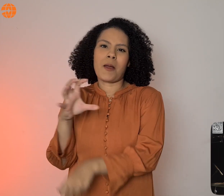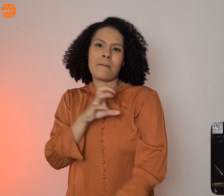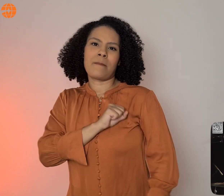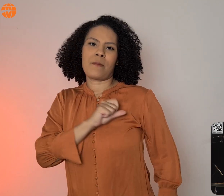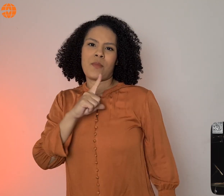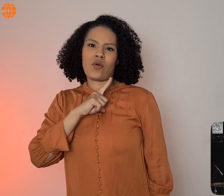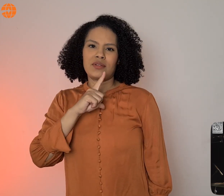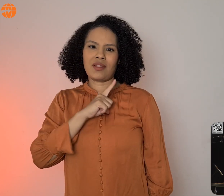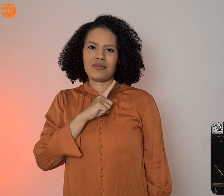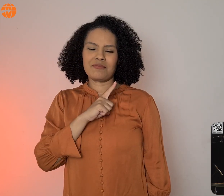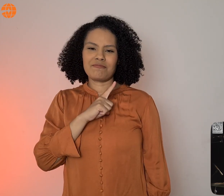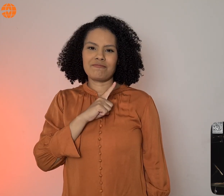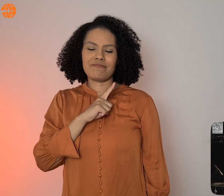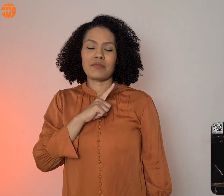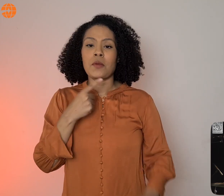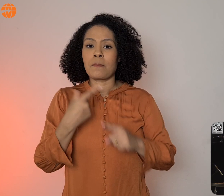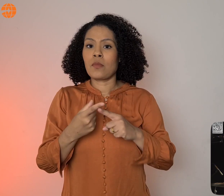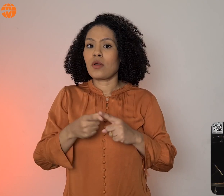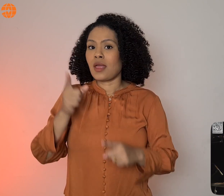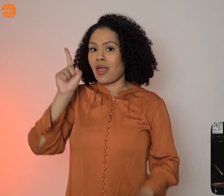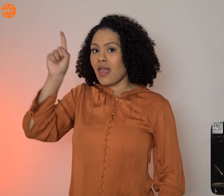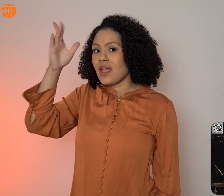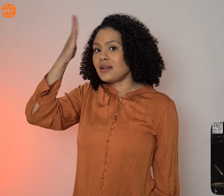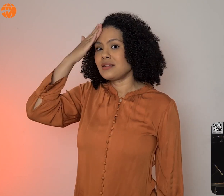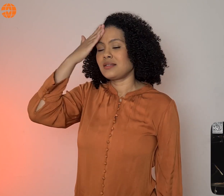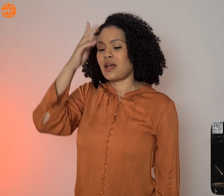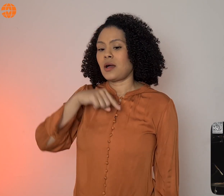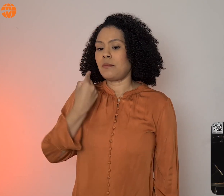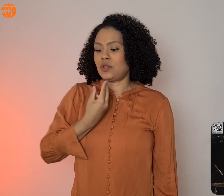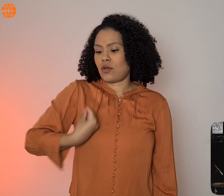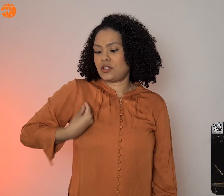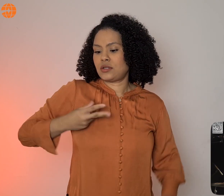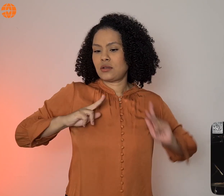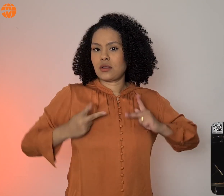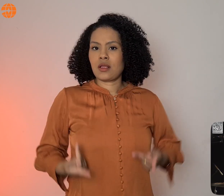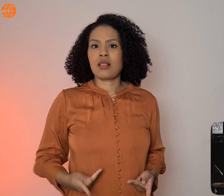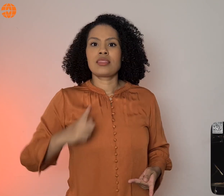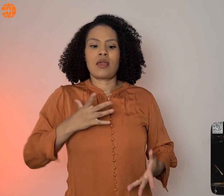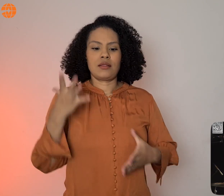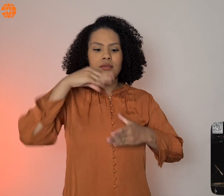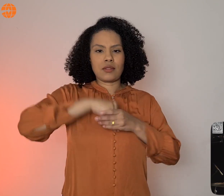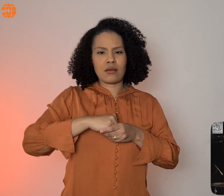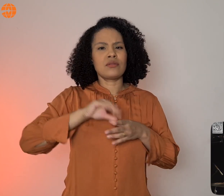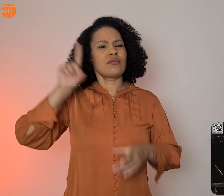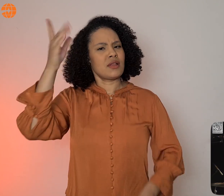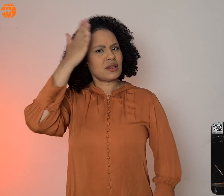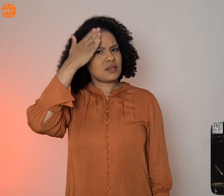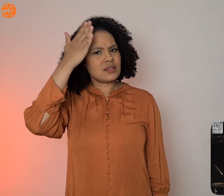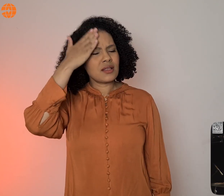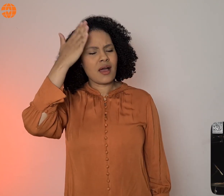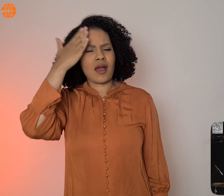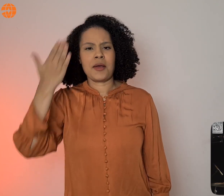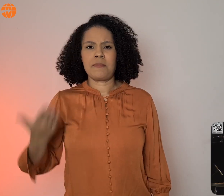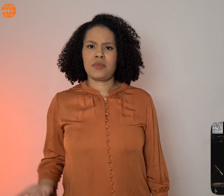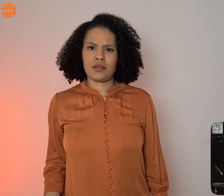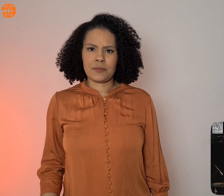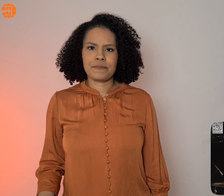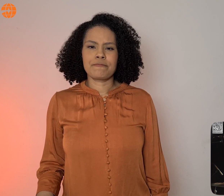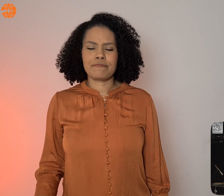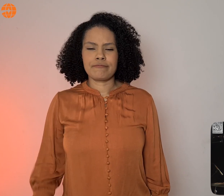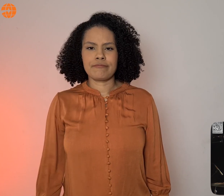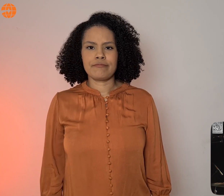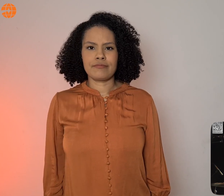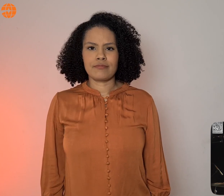frame, how we're formed. Porque Ele sabe, pois Ele sabe do que nós somos formados. He remembers that we are dust. As for man, his days are like grass.